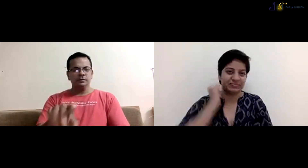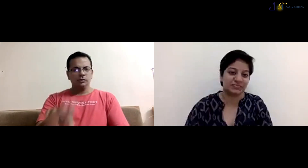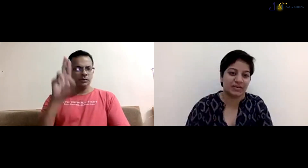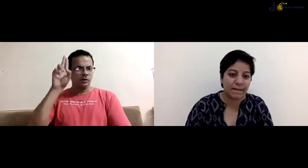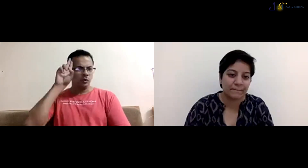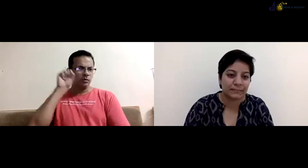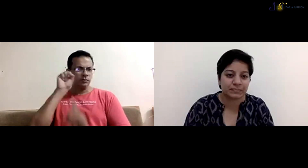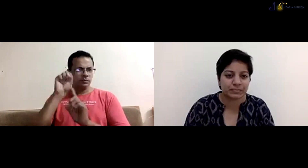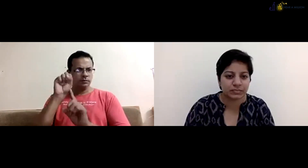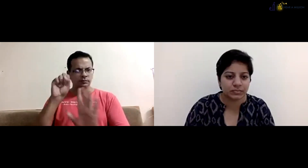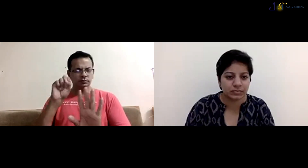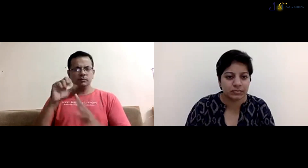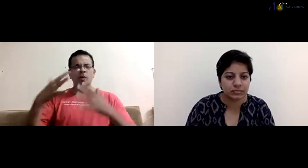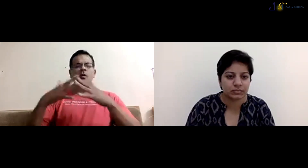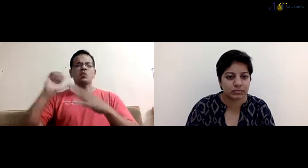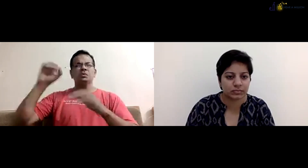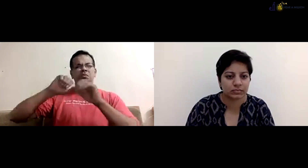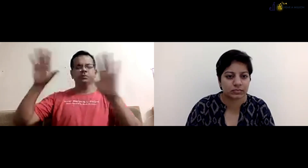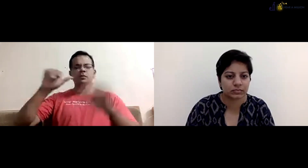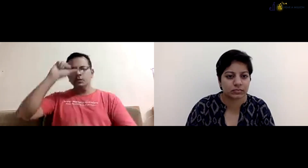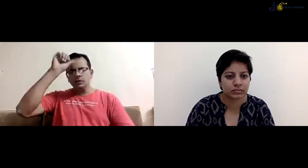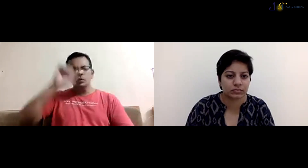this disability and you weren't aware.